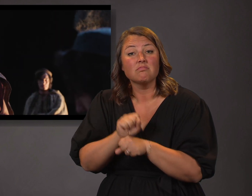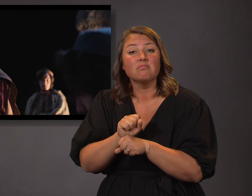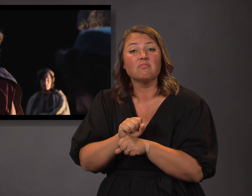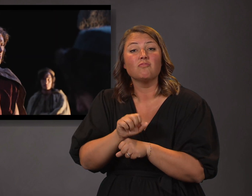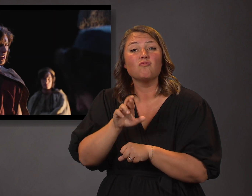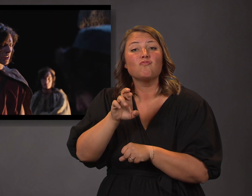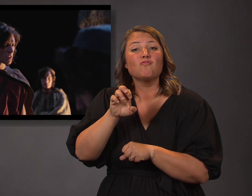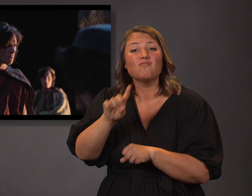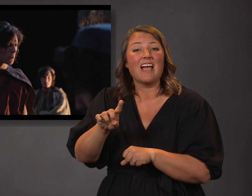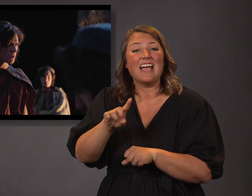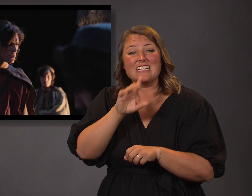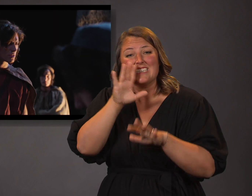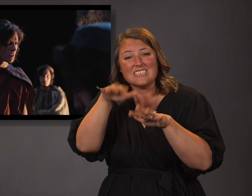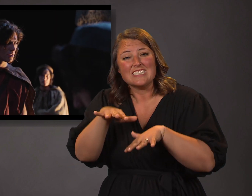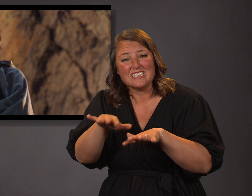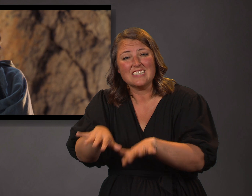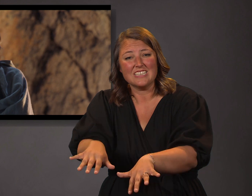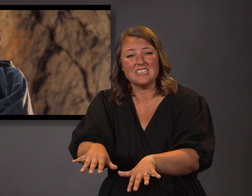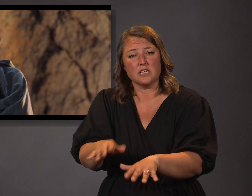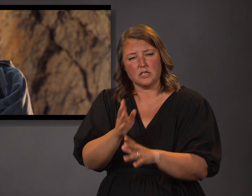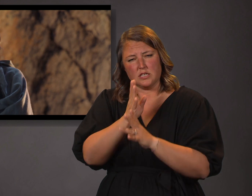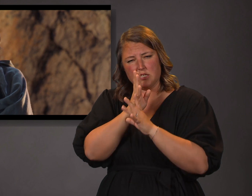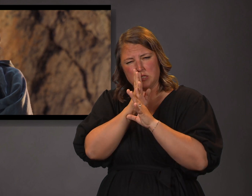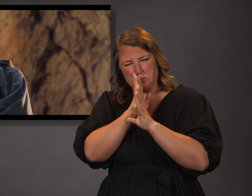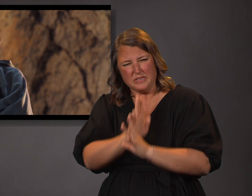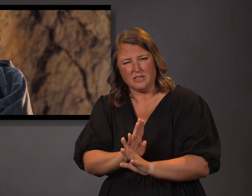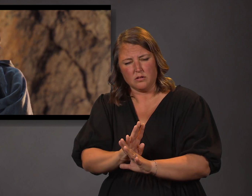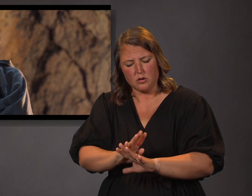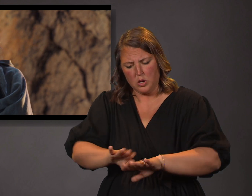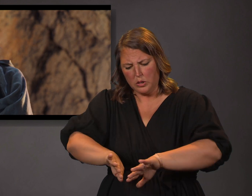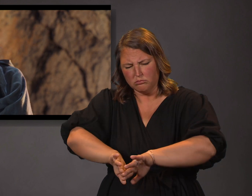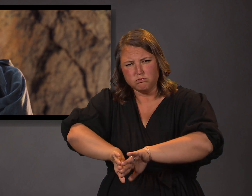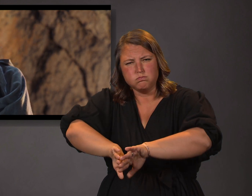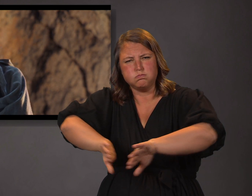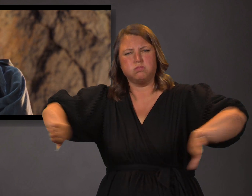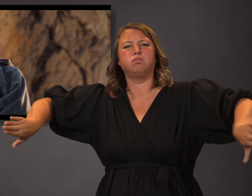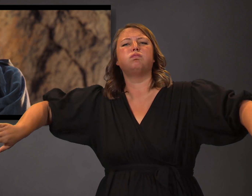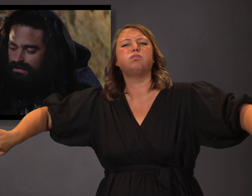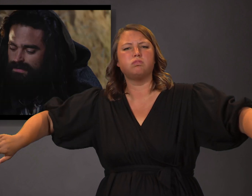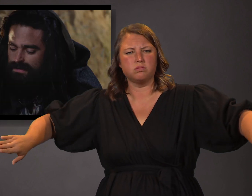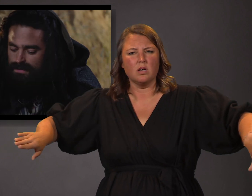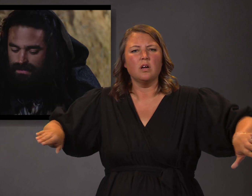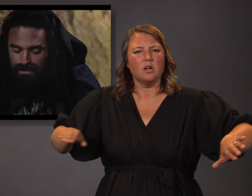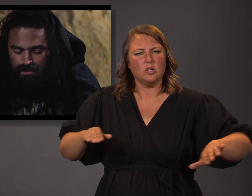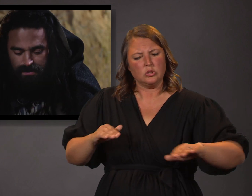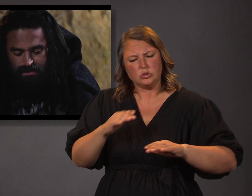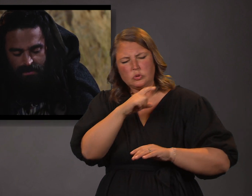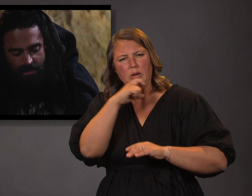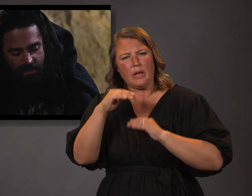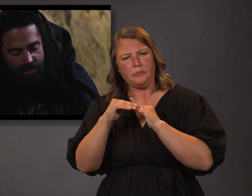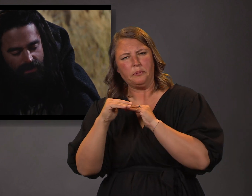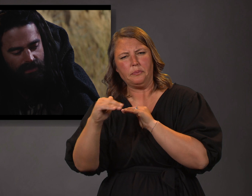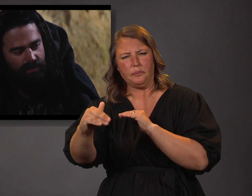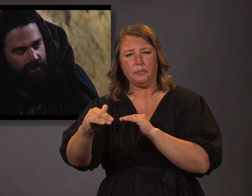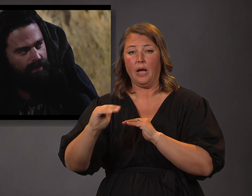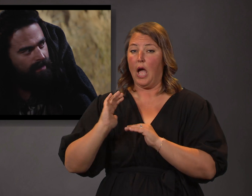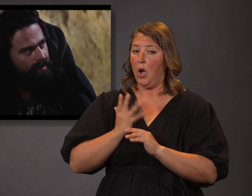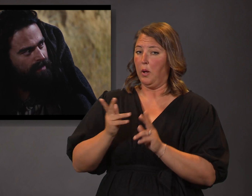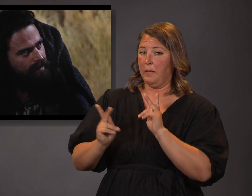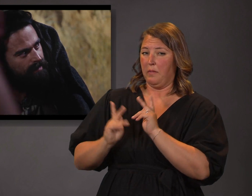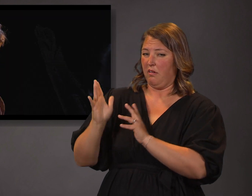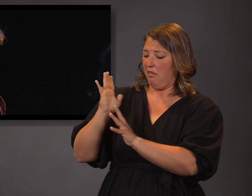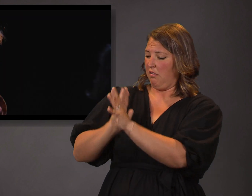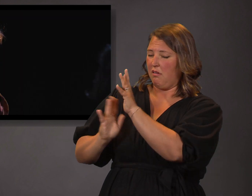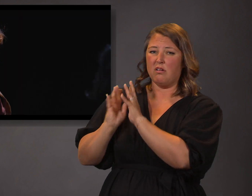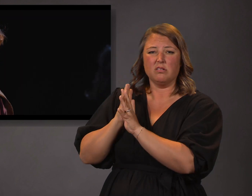Let us be strong like unto Moses. For he truly spake unto the waters of the Red Sea, and they divided it, and